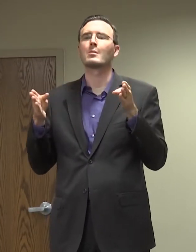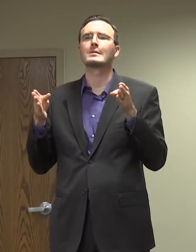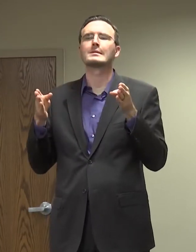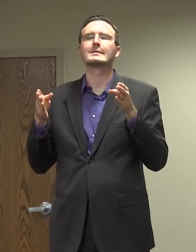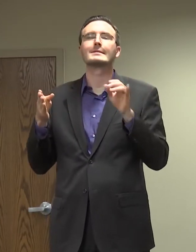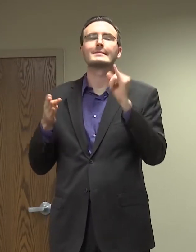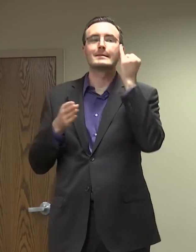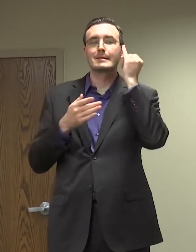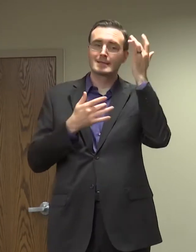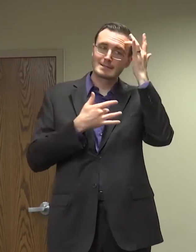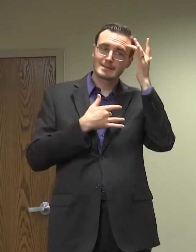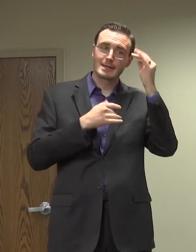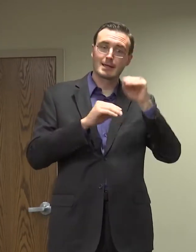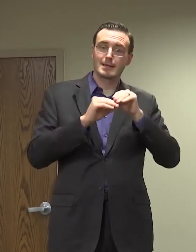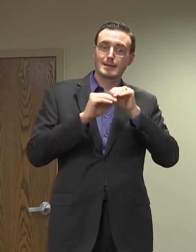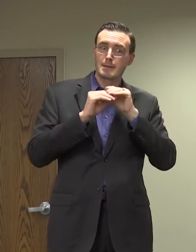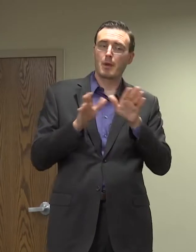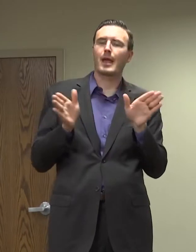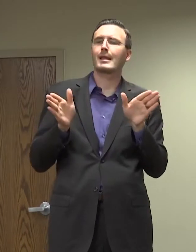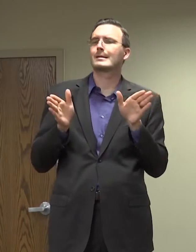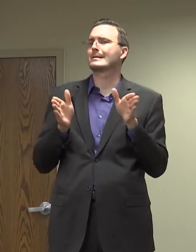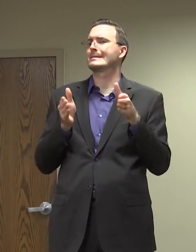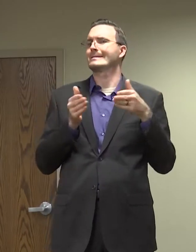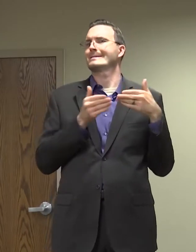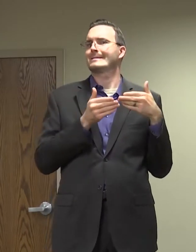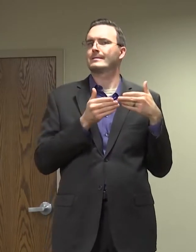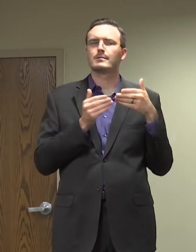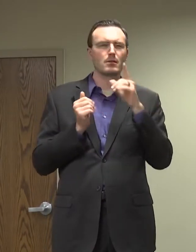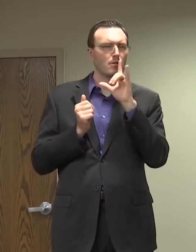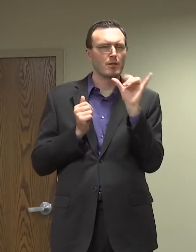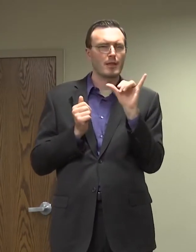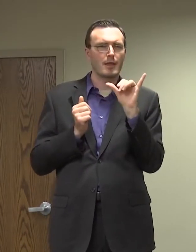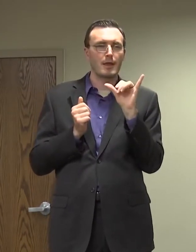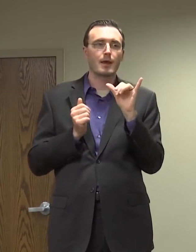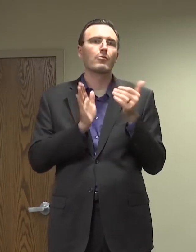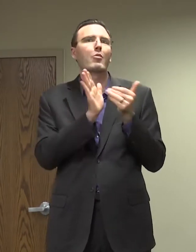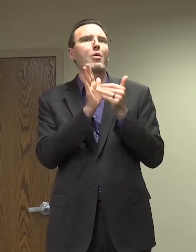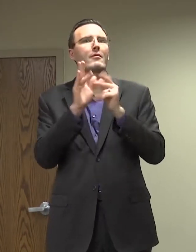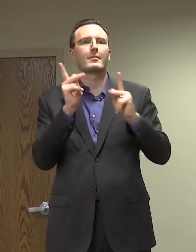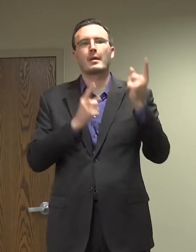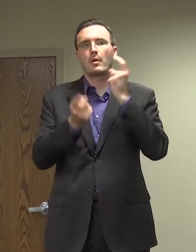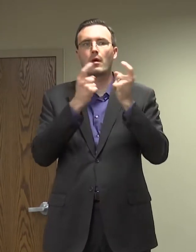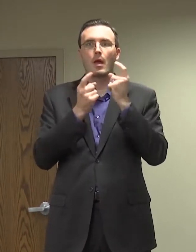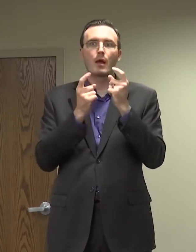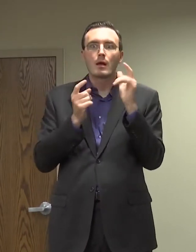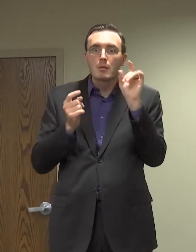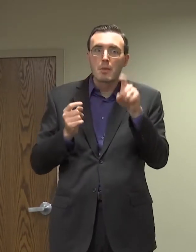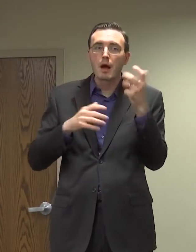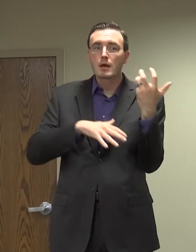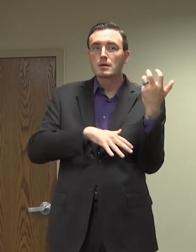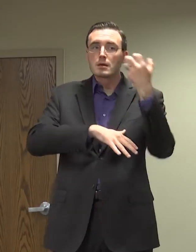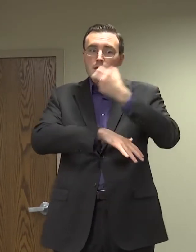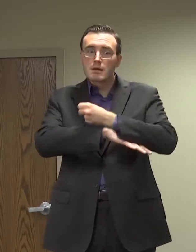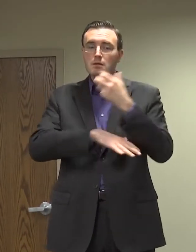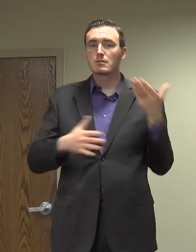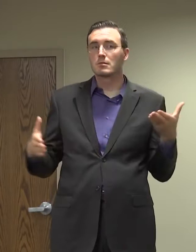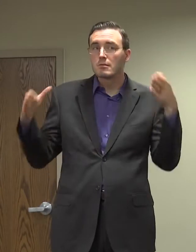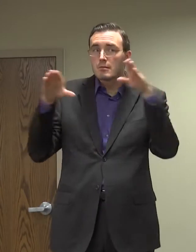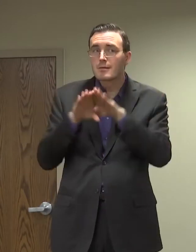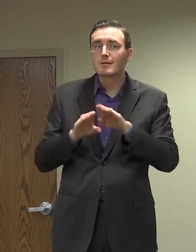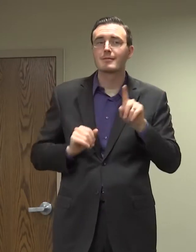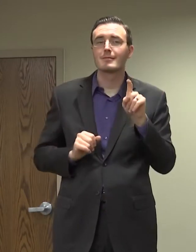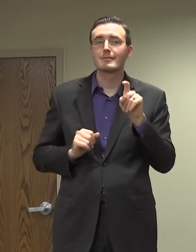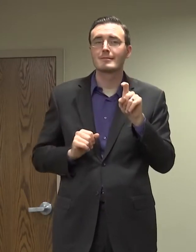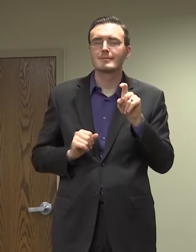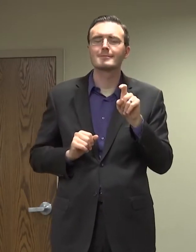in our area? Oftentimes I would hear, are we going to have to shut down completely again? What is that going to look like? And so with that, the state of